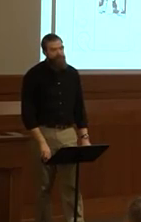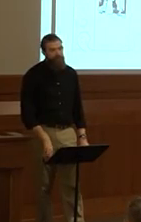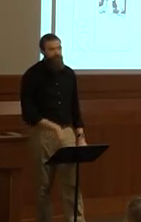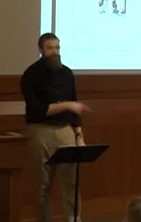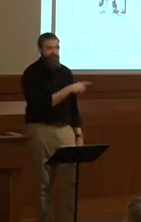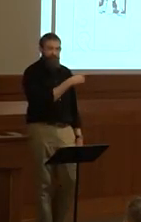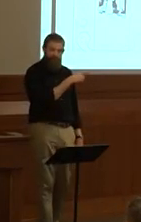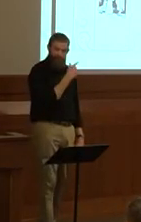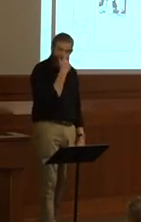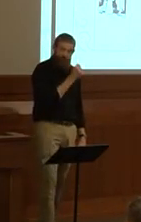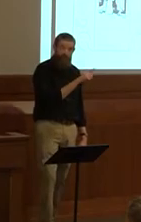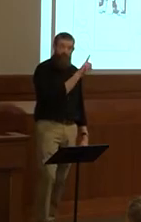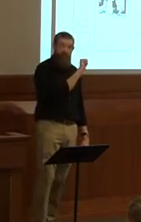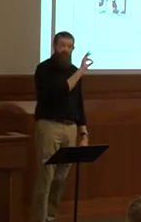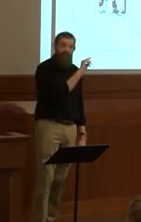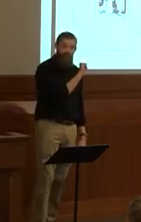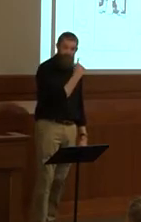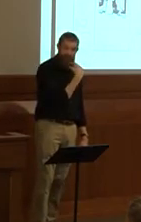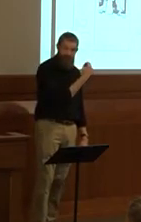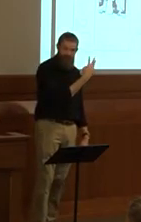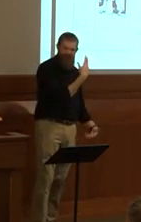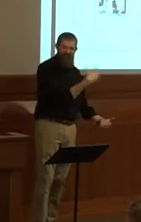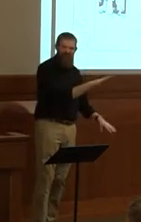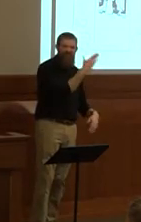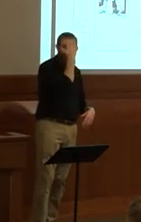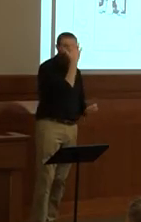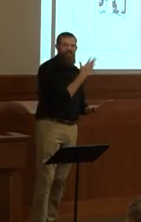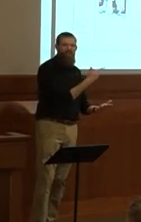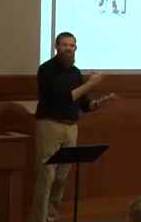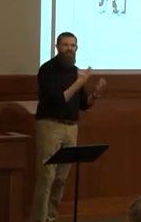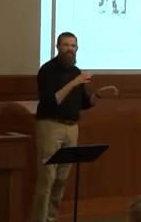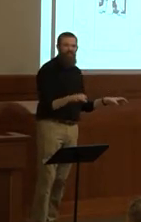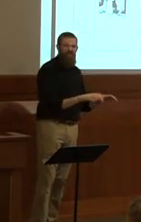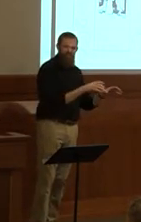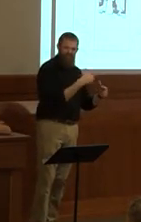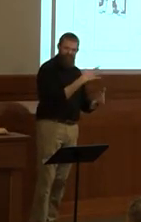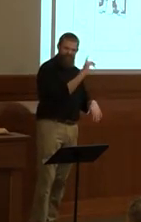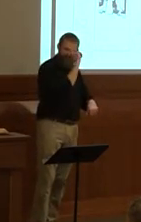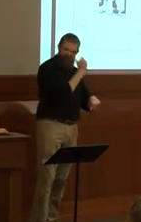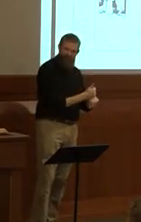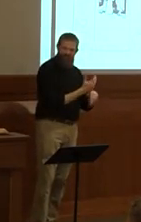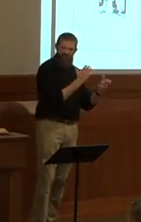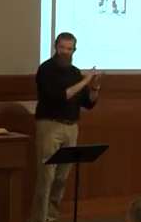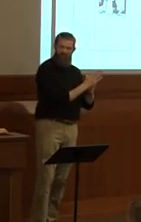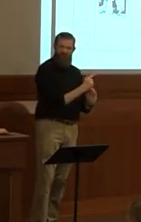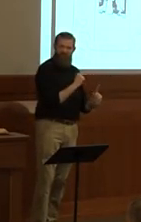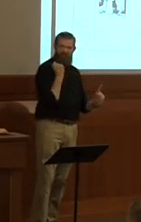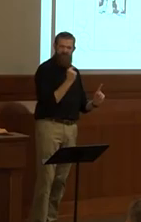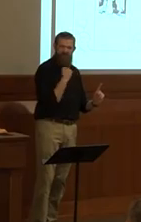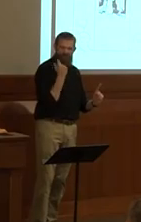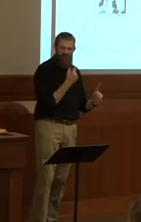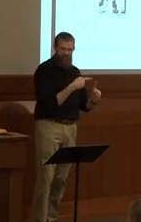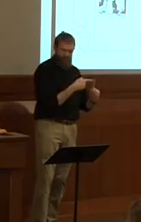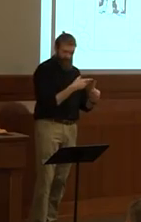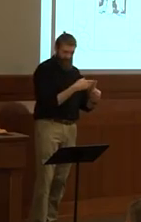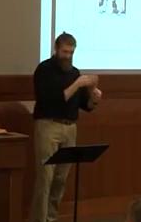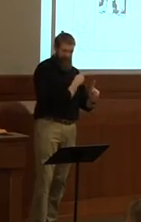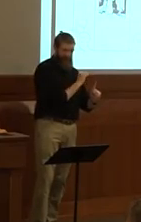a priest and that he was going to set a precedent because no other deaf people had been priests before.